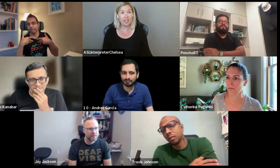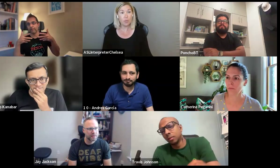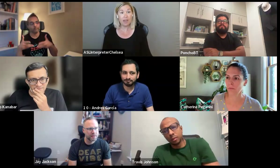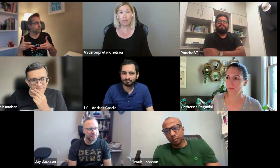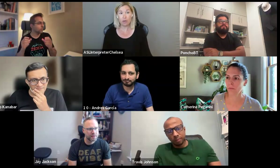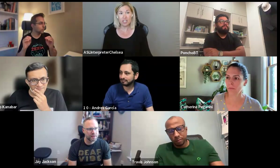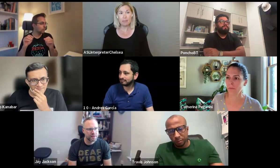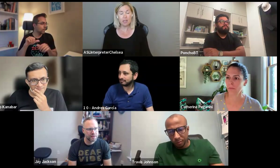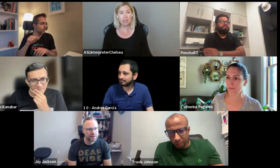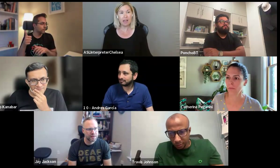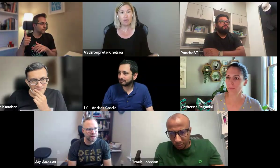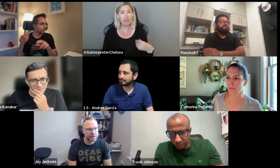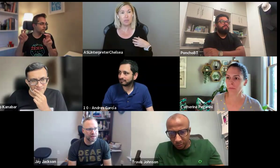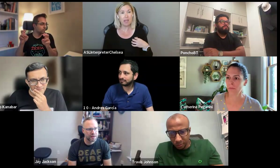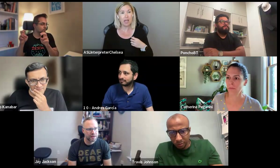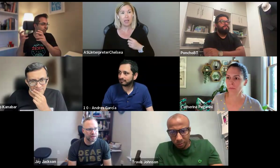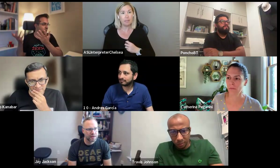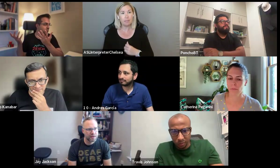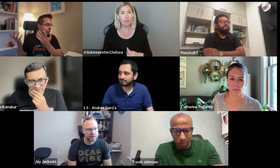Okay, so we have 13 minutes left for this meeting.